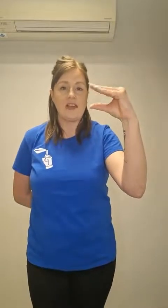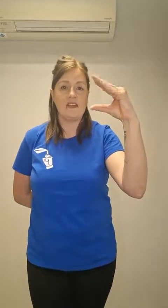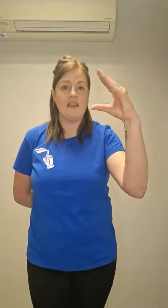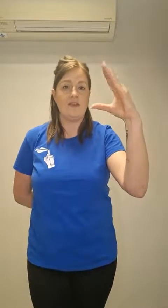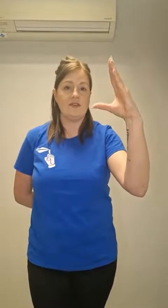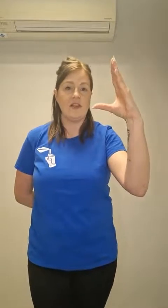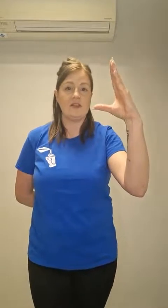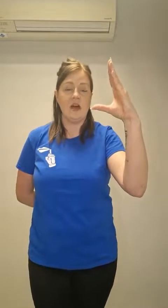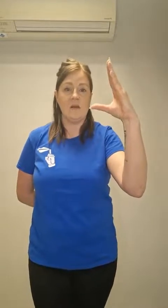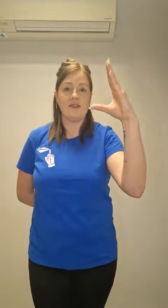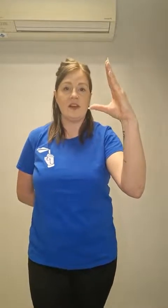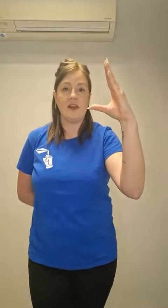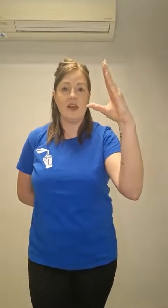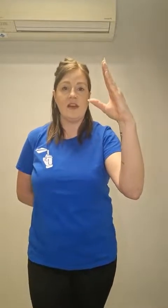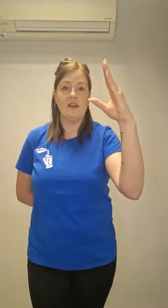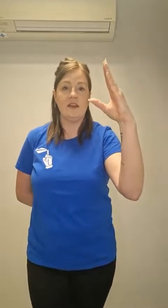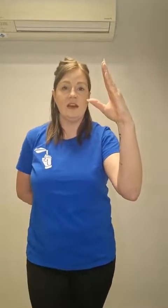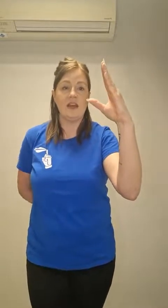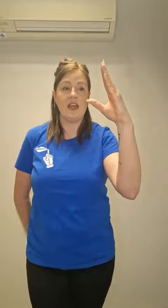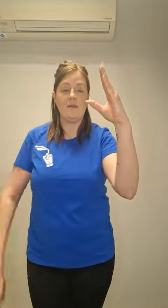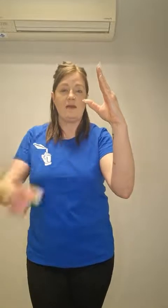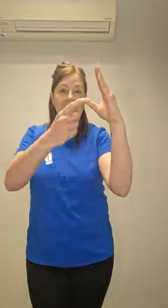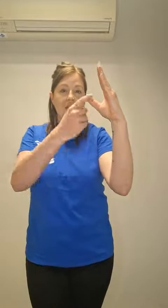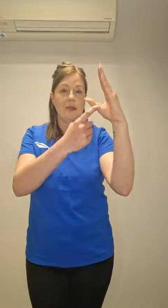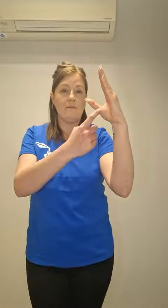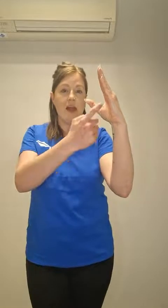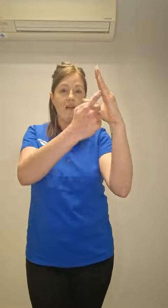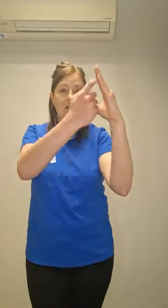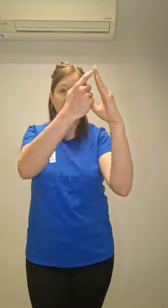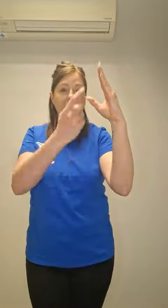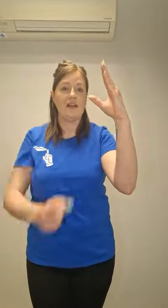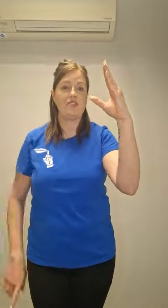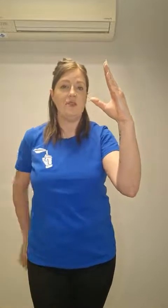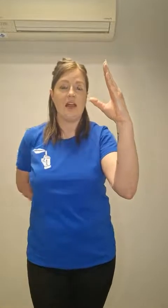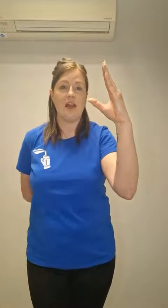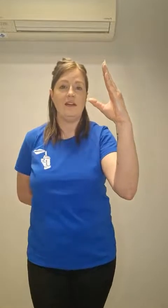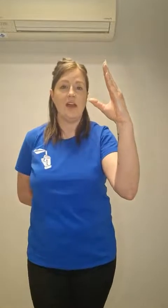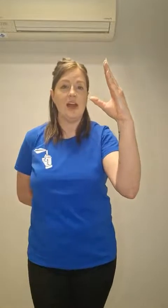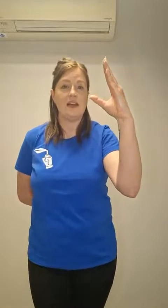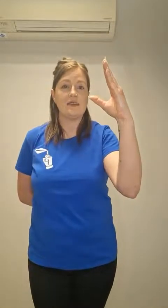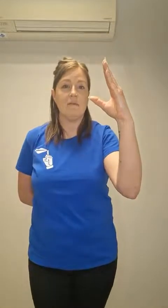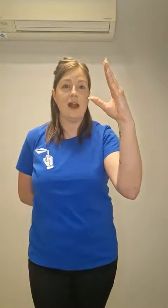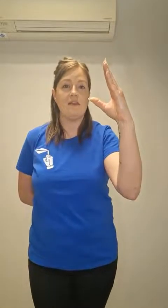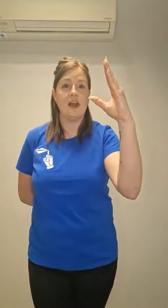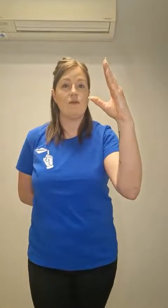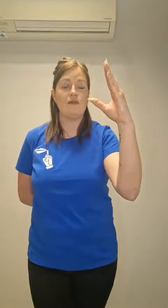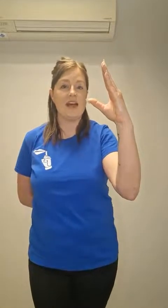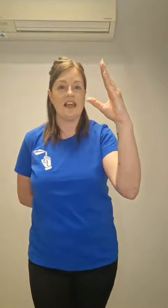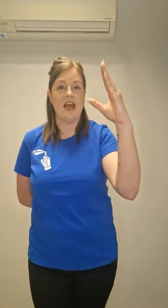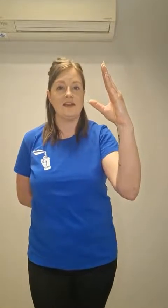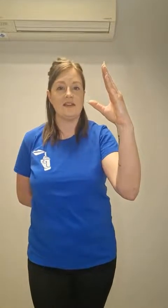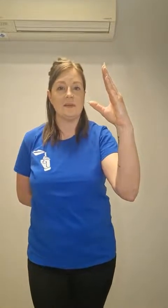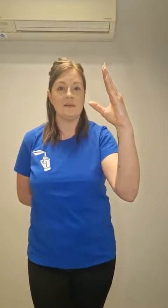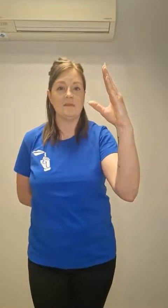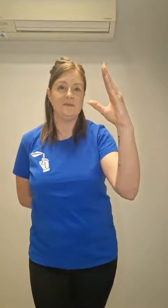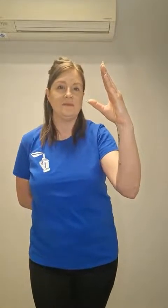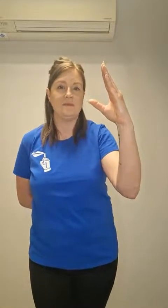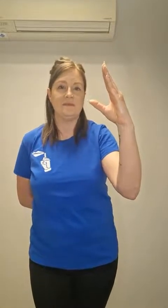Extend those fingers up slightly, keep everything in parallel as you can. It's a parallel flat hand.